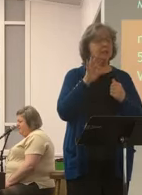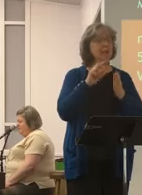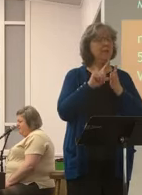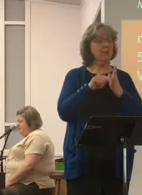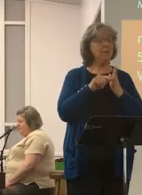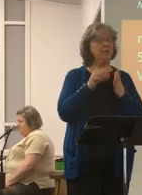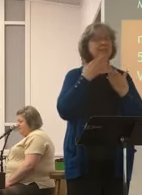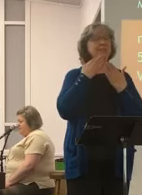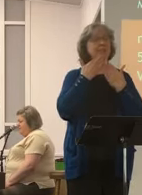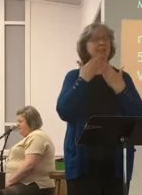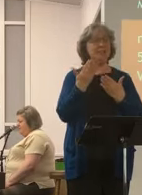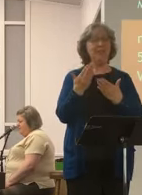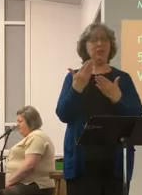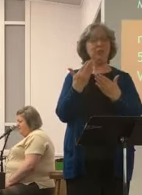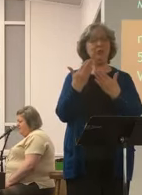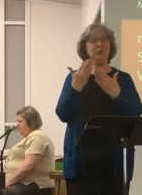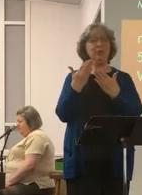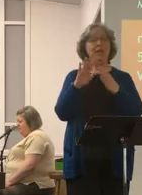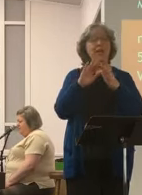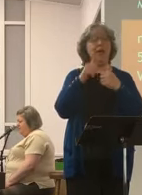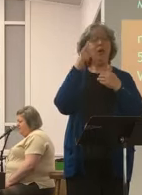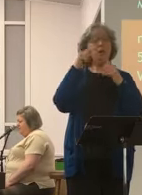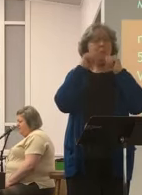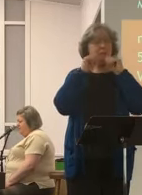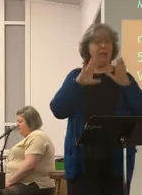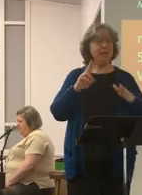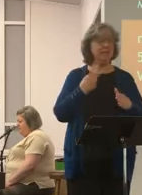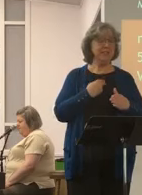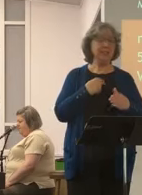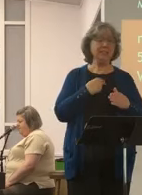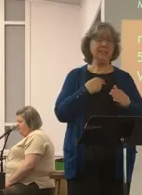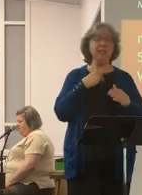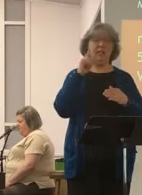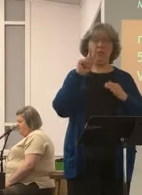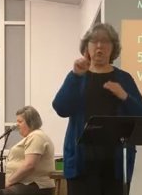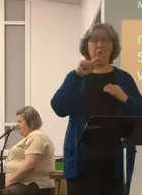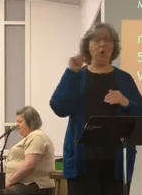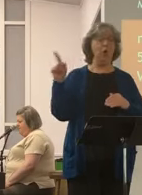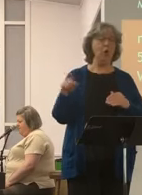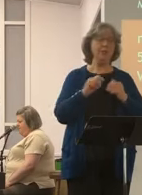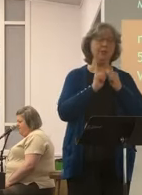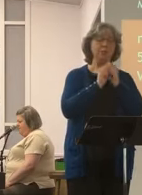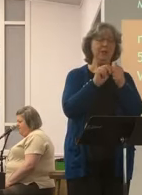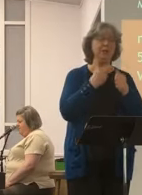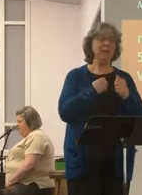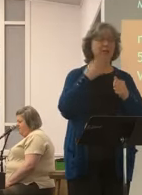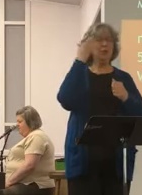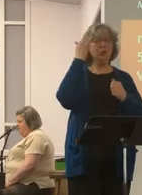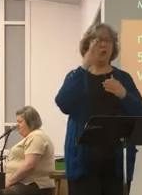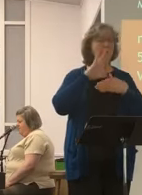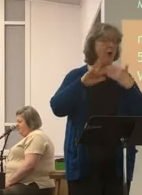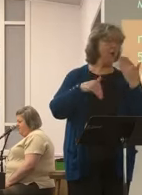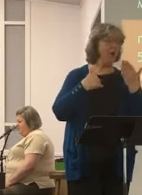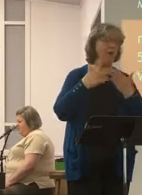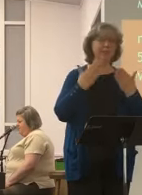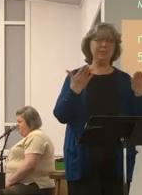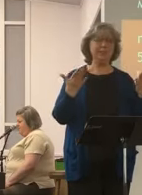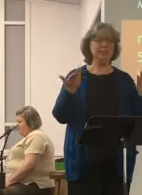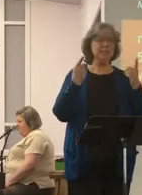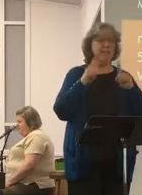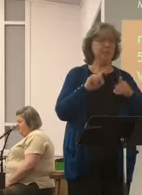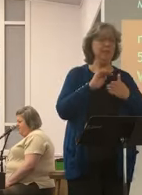just to say thank you for how you bless us, how you're always there. You know all the problems, issues, things that are going